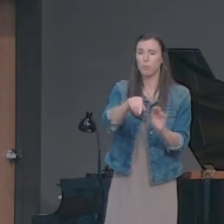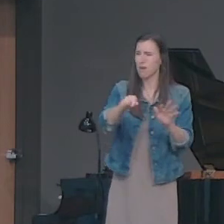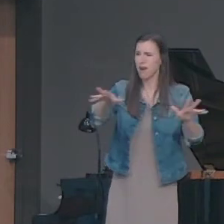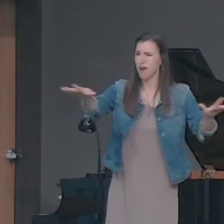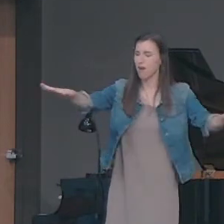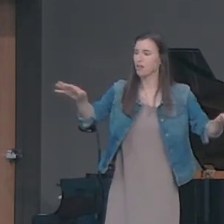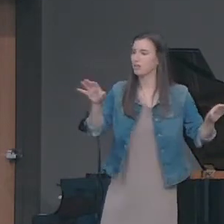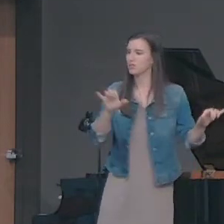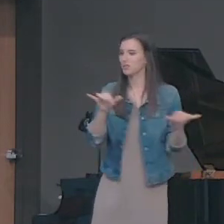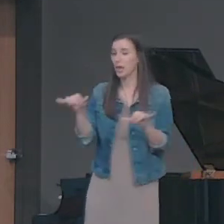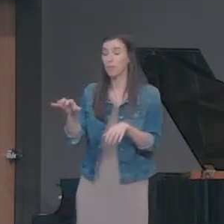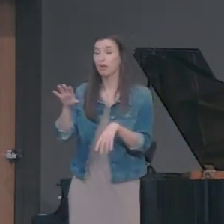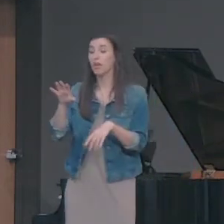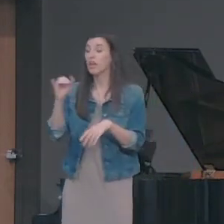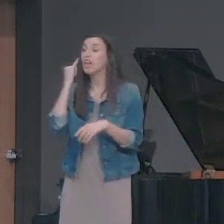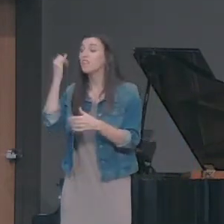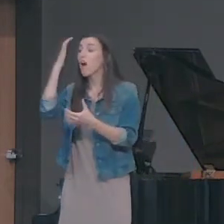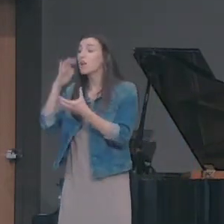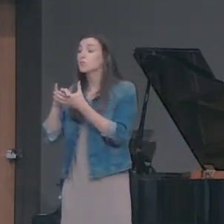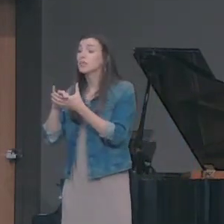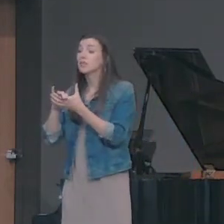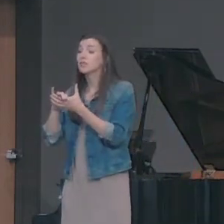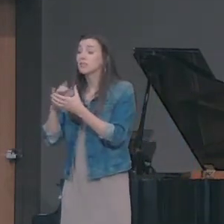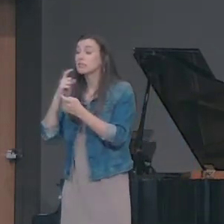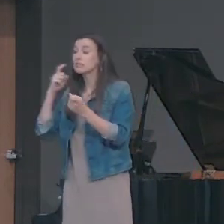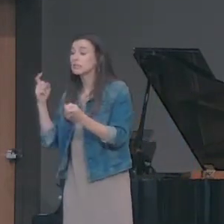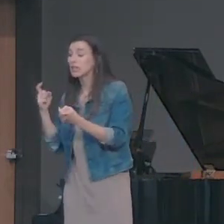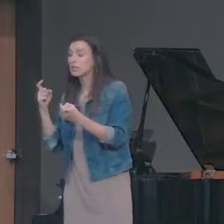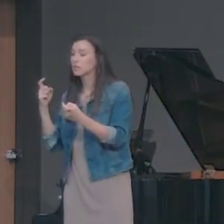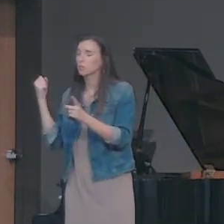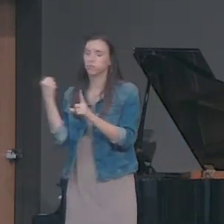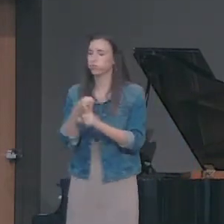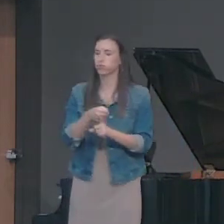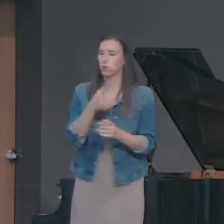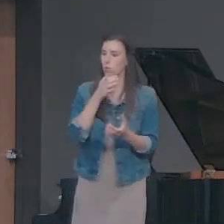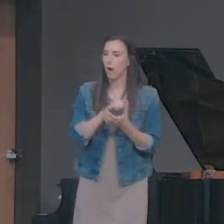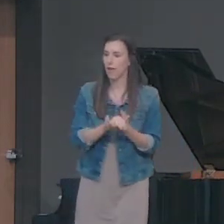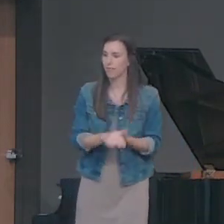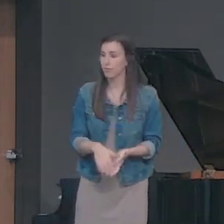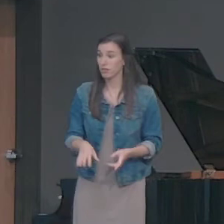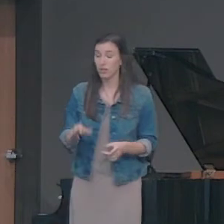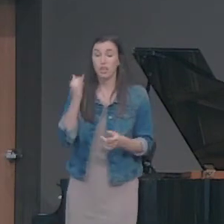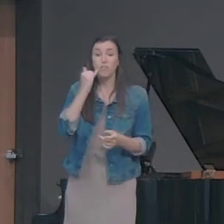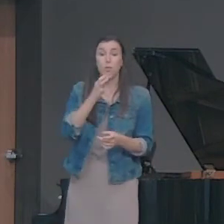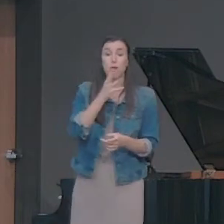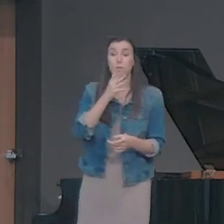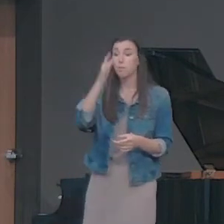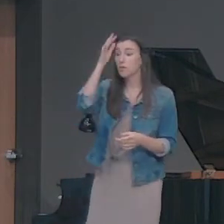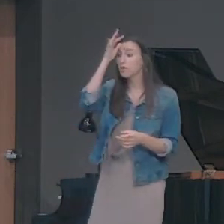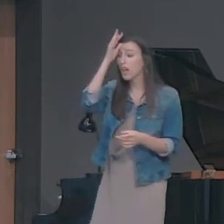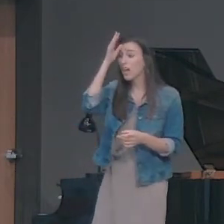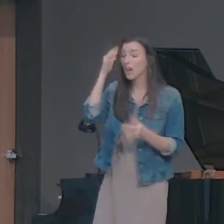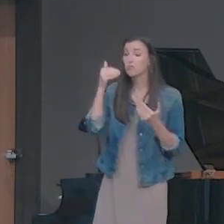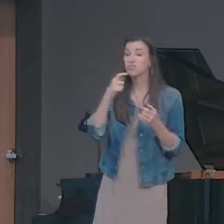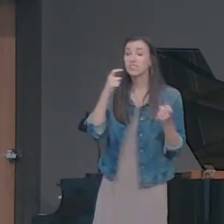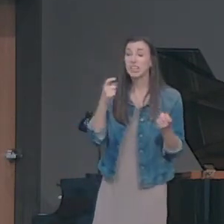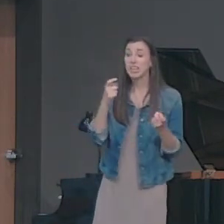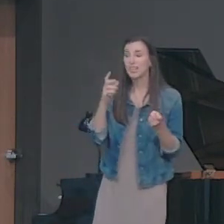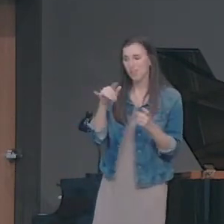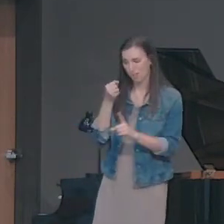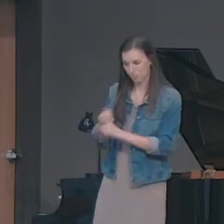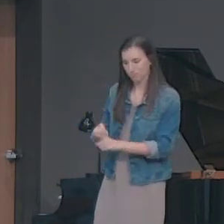The sin of a spouse affects others. The sin of a mom or a dad affects the children.